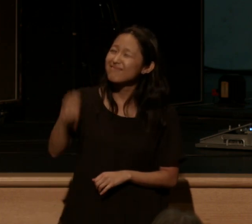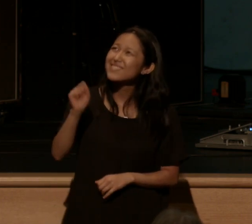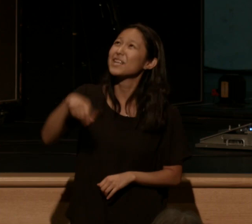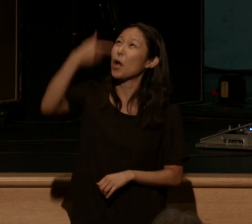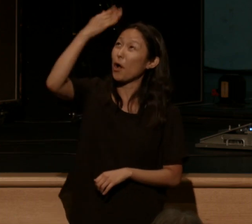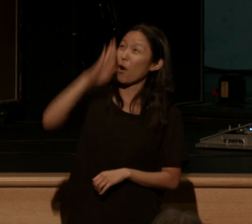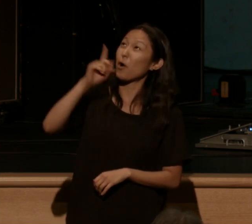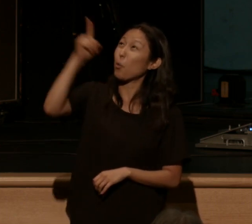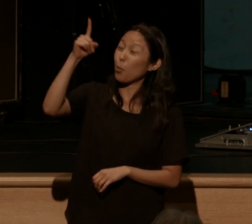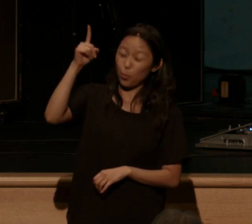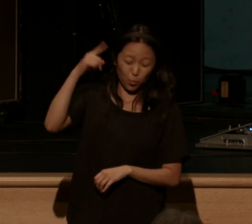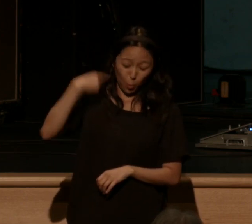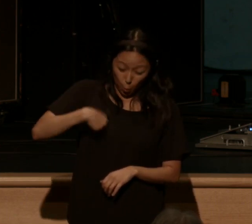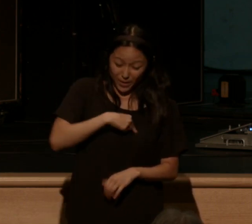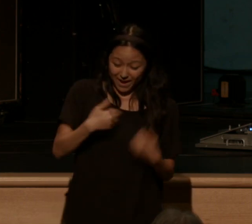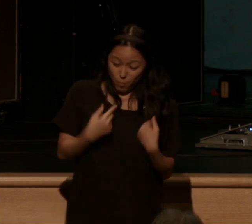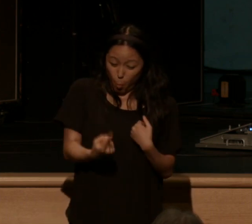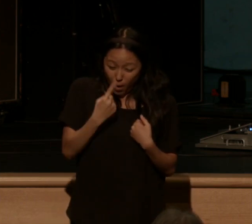we have one life.